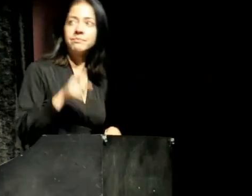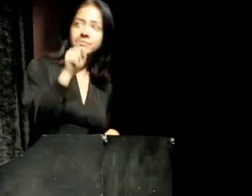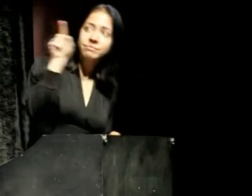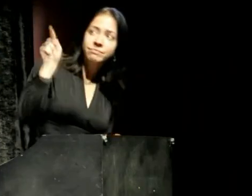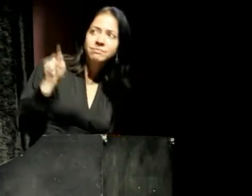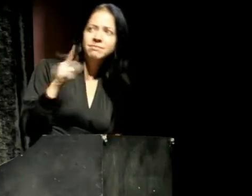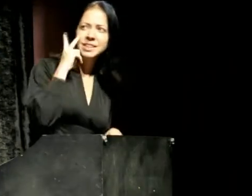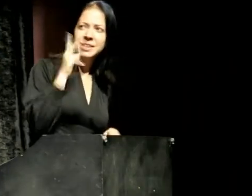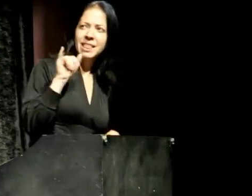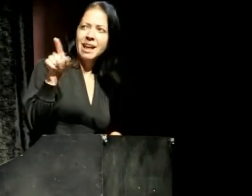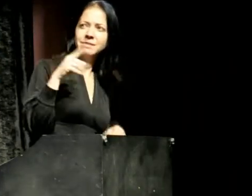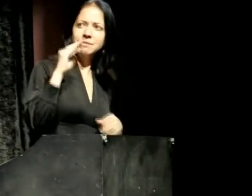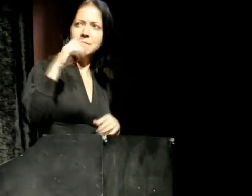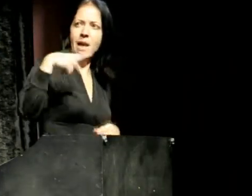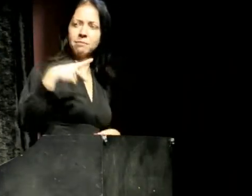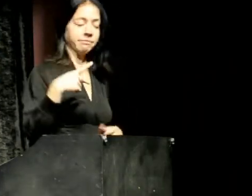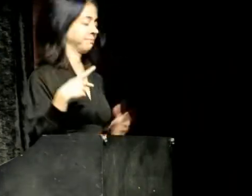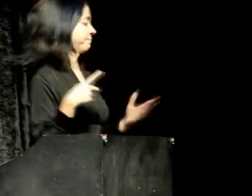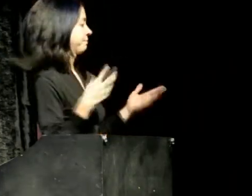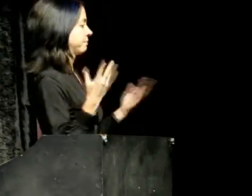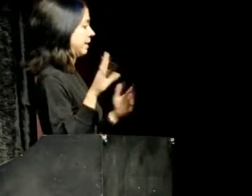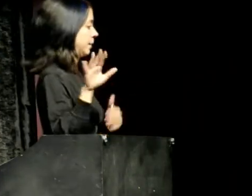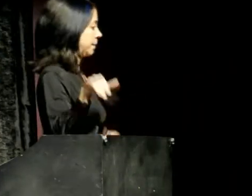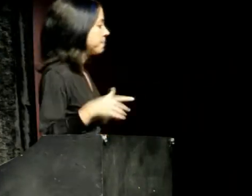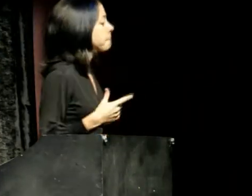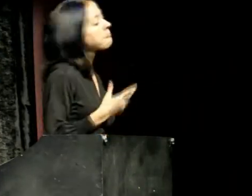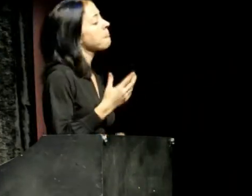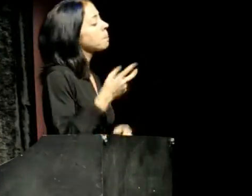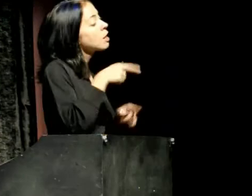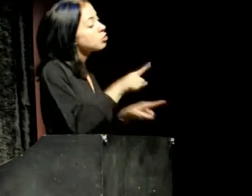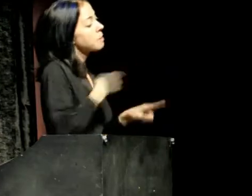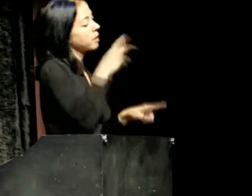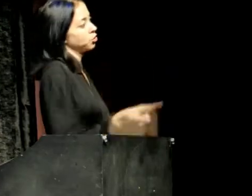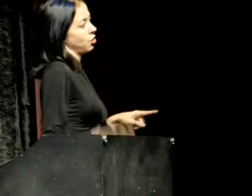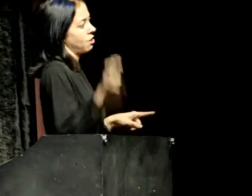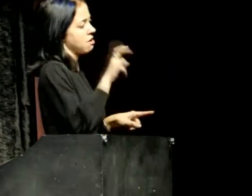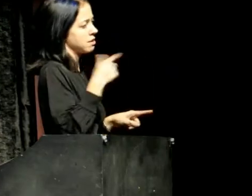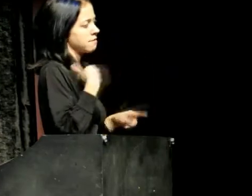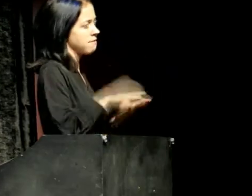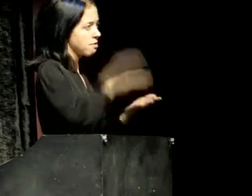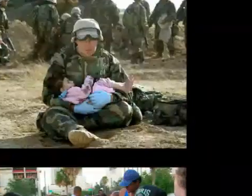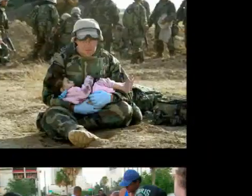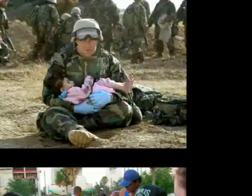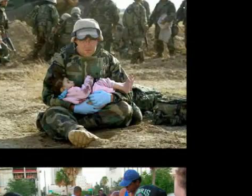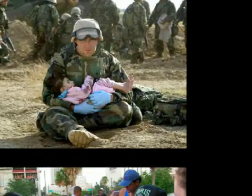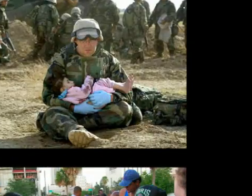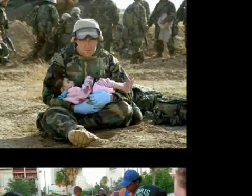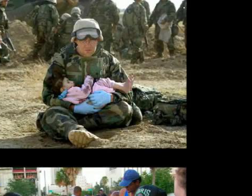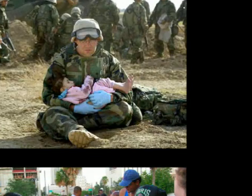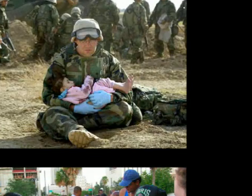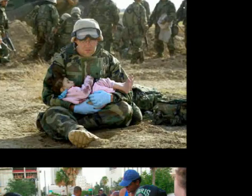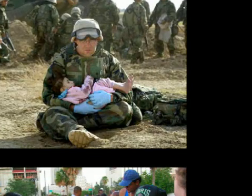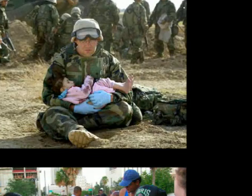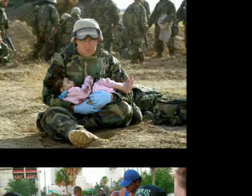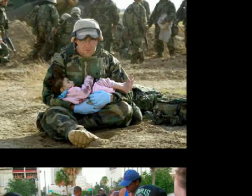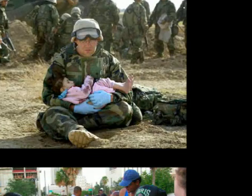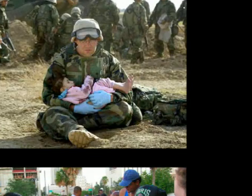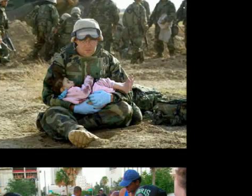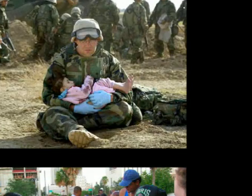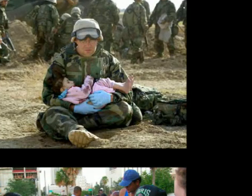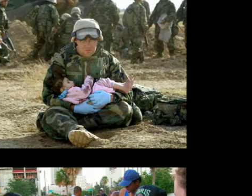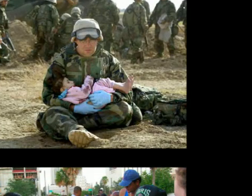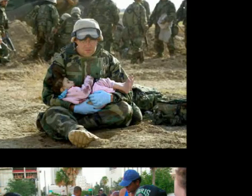that productive. But in my journeys, I learned a lot about the kindness of strangers, compassion